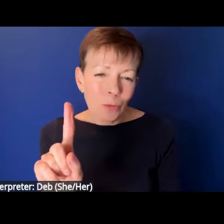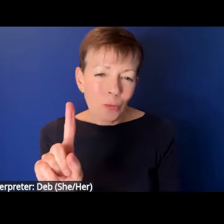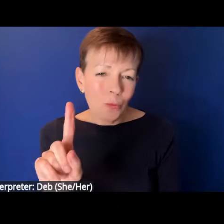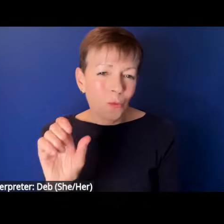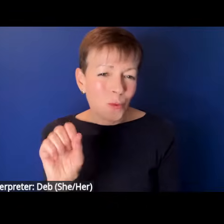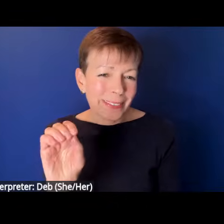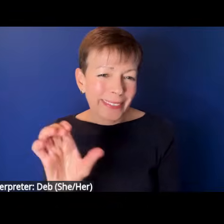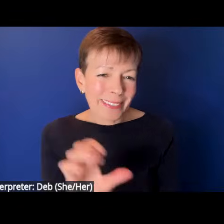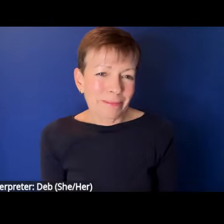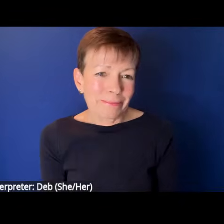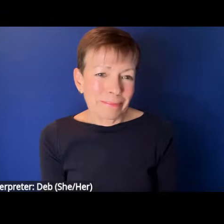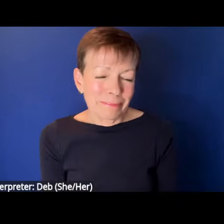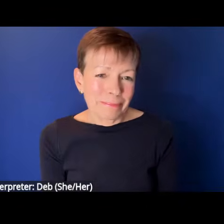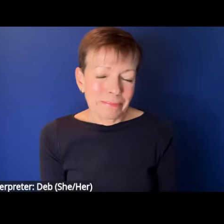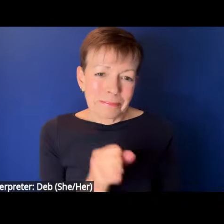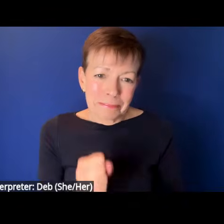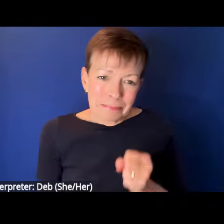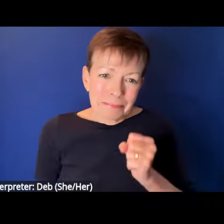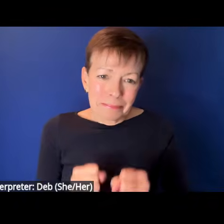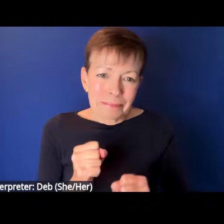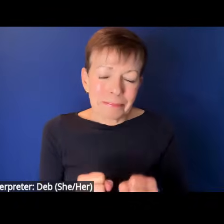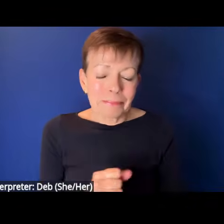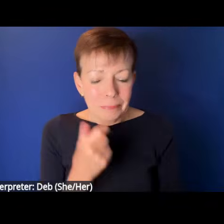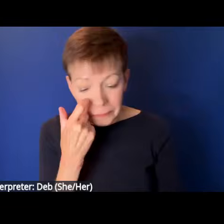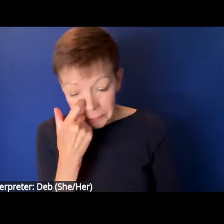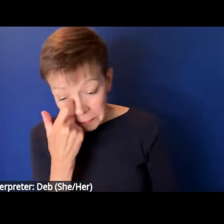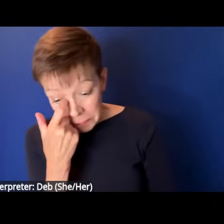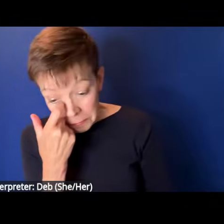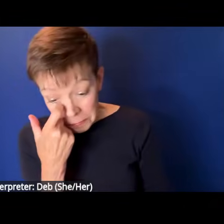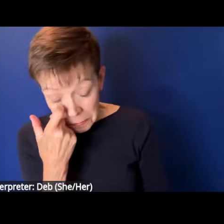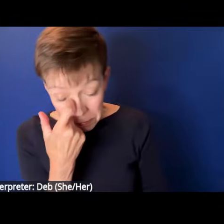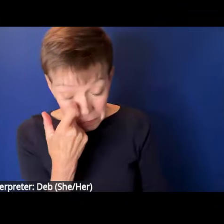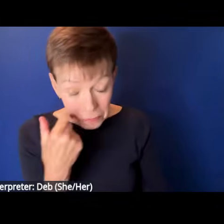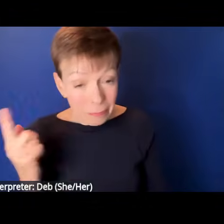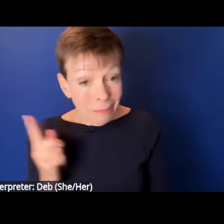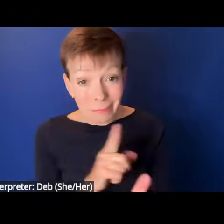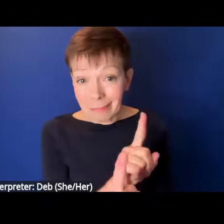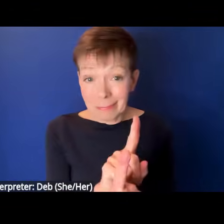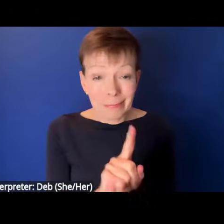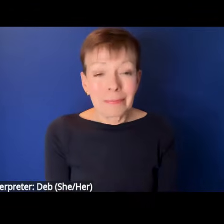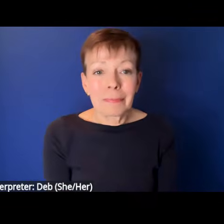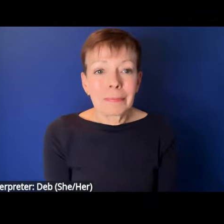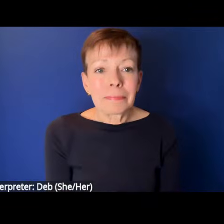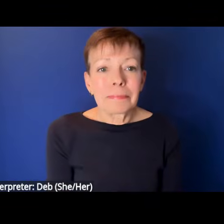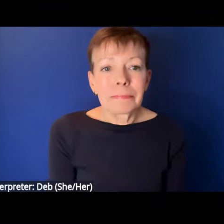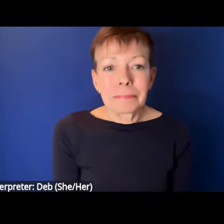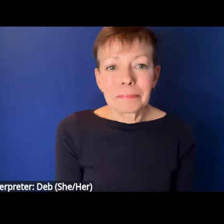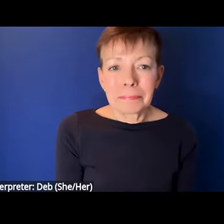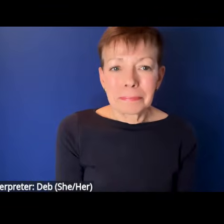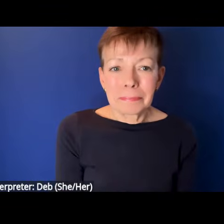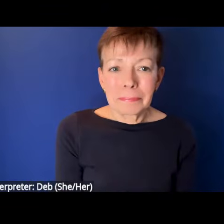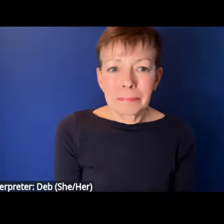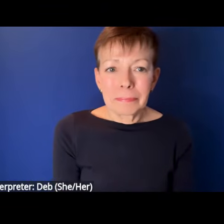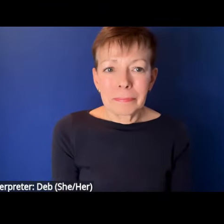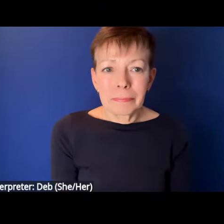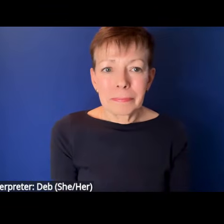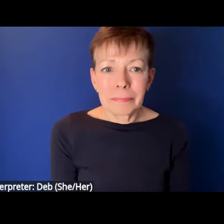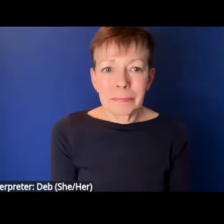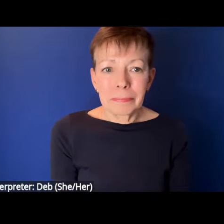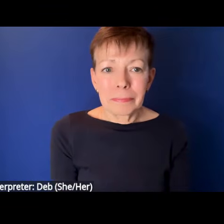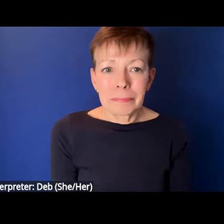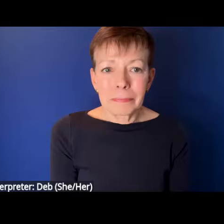No. Taking a Sorry, minute. should have come to you. No. Yeah, so it's good